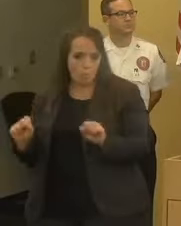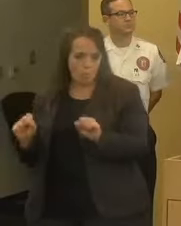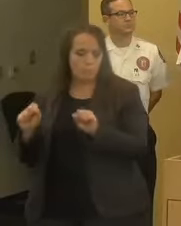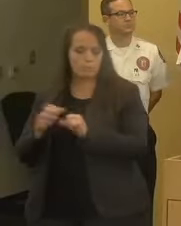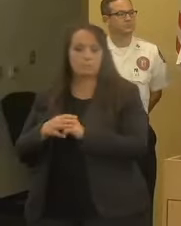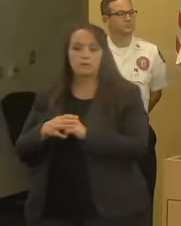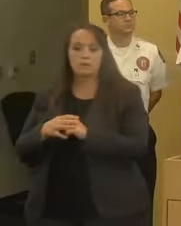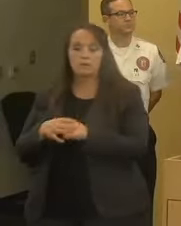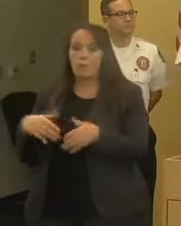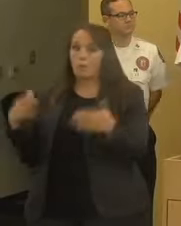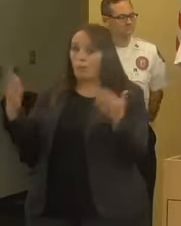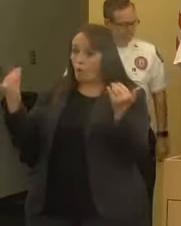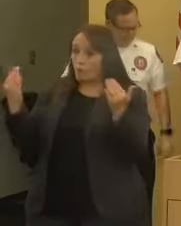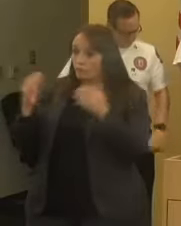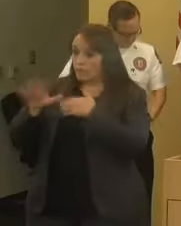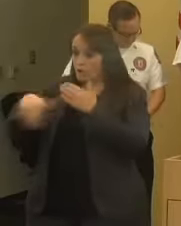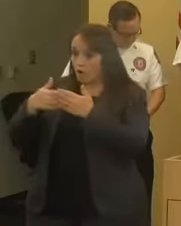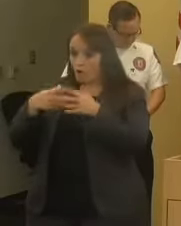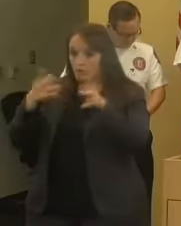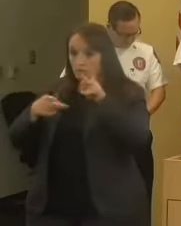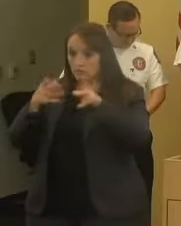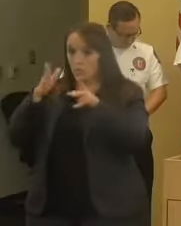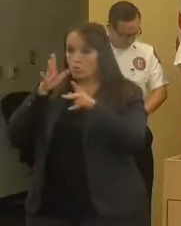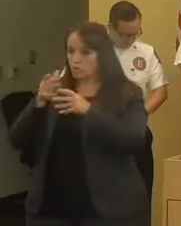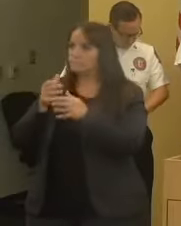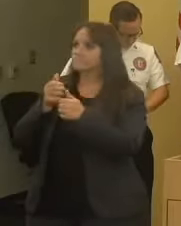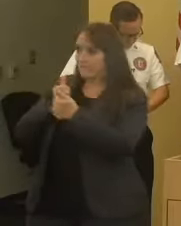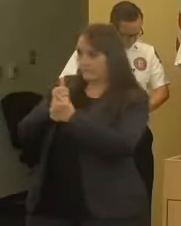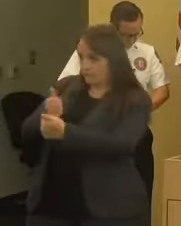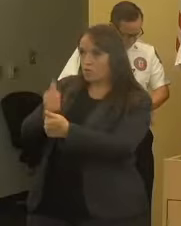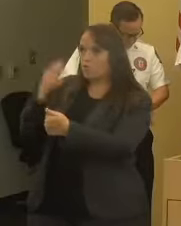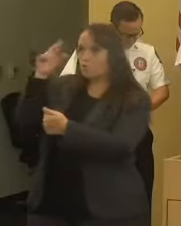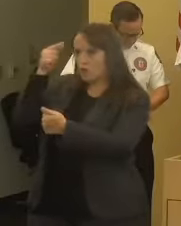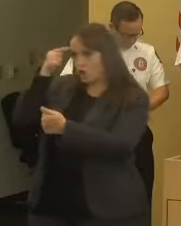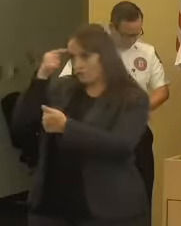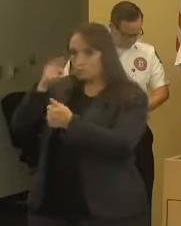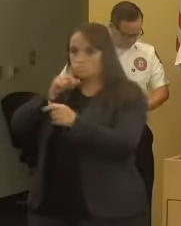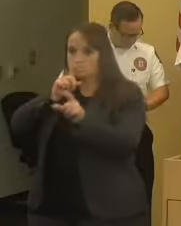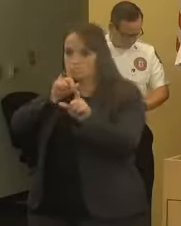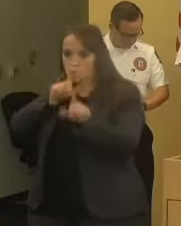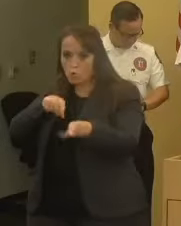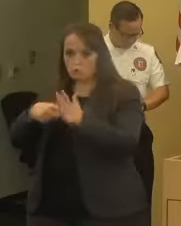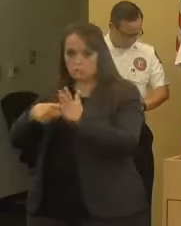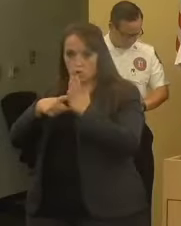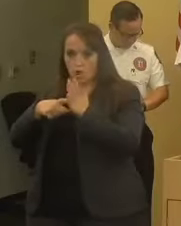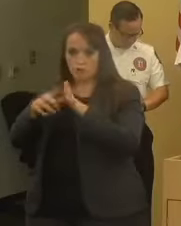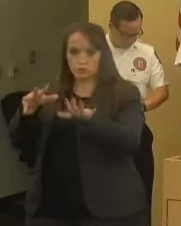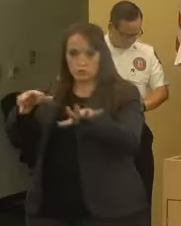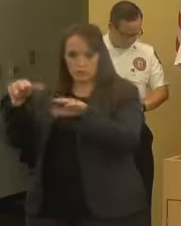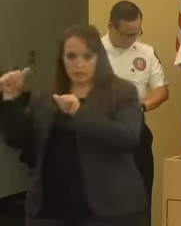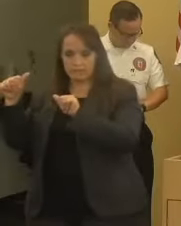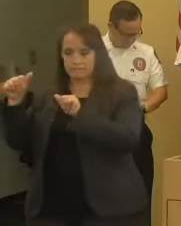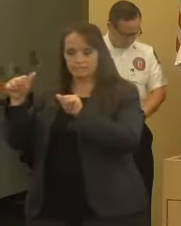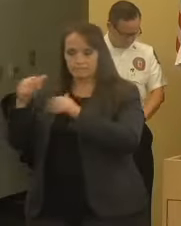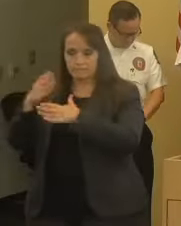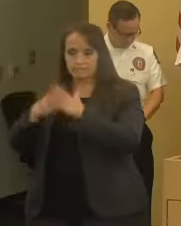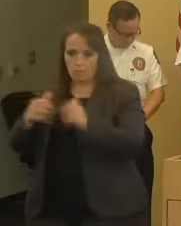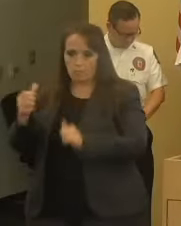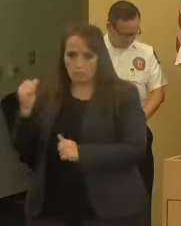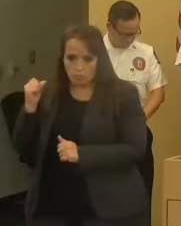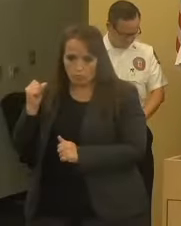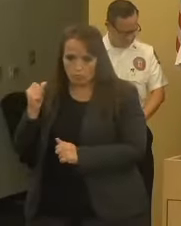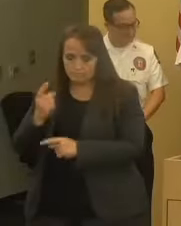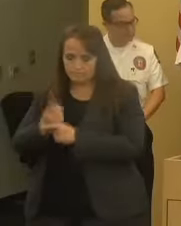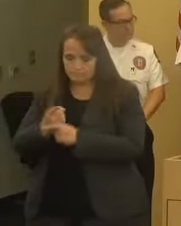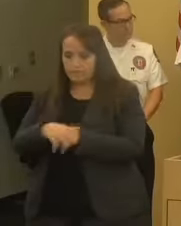follow the order of the governor and evacuate, we know that some people will not. Here's what we'd like you to know about the services we'll be providing during that